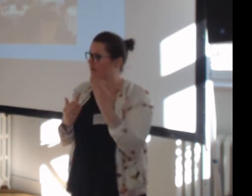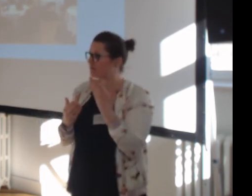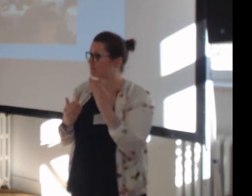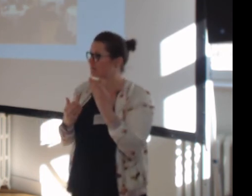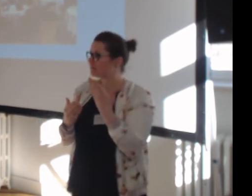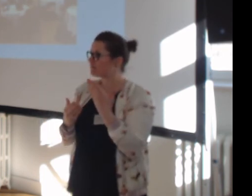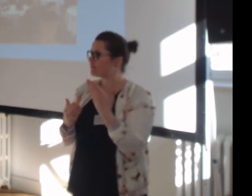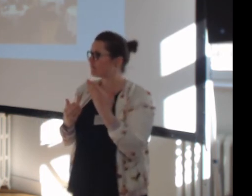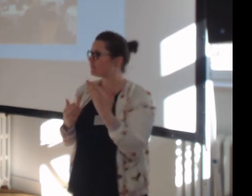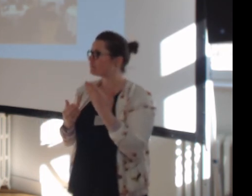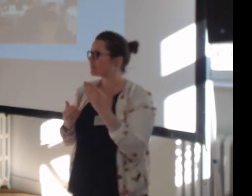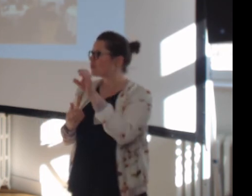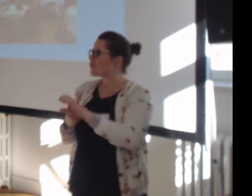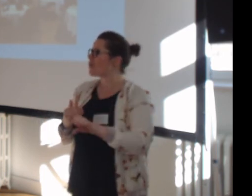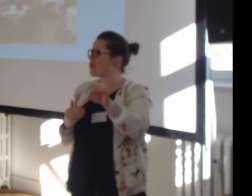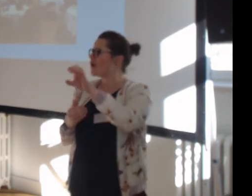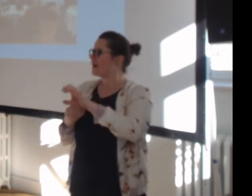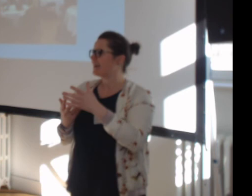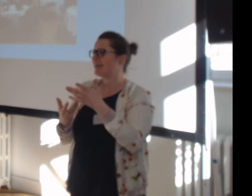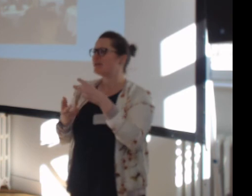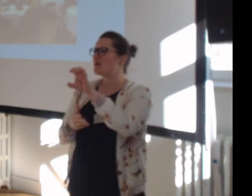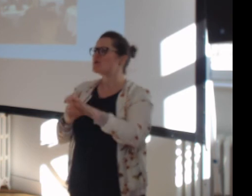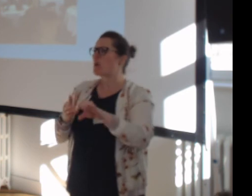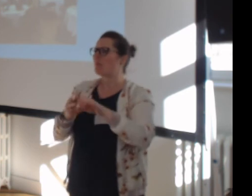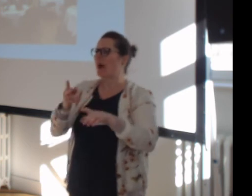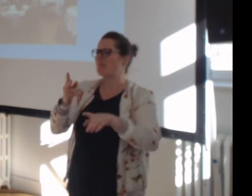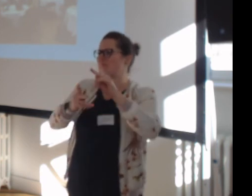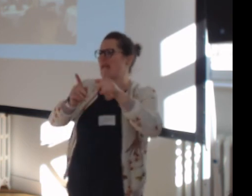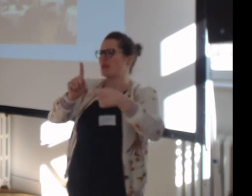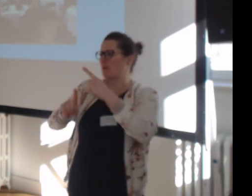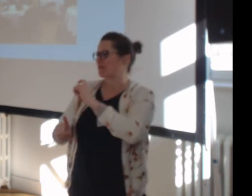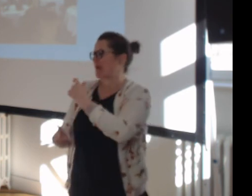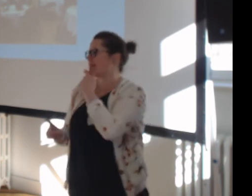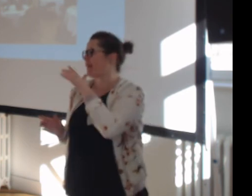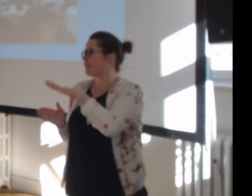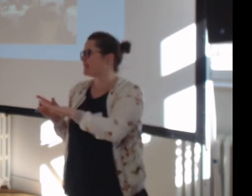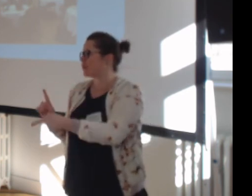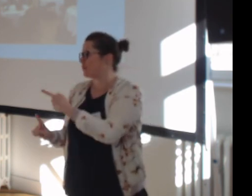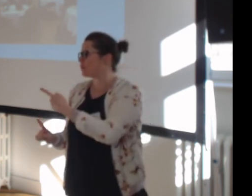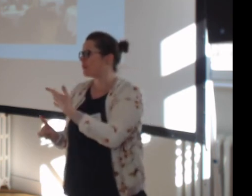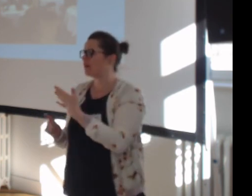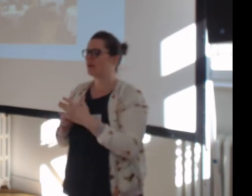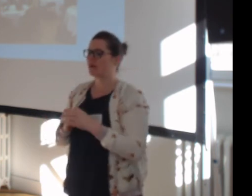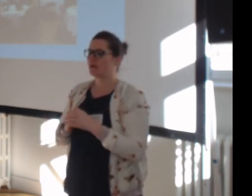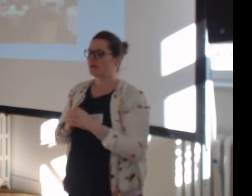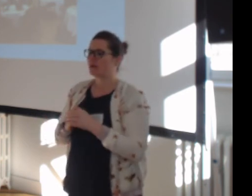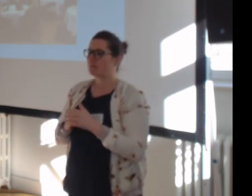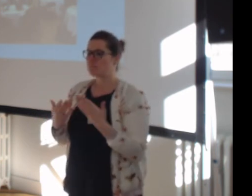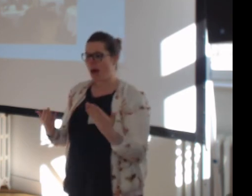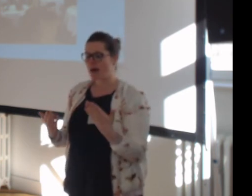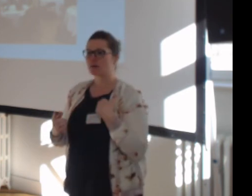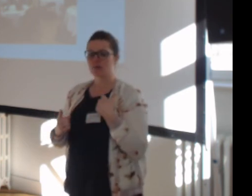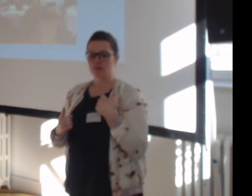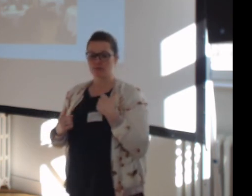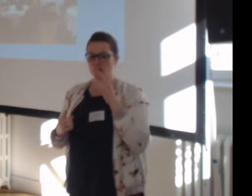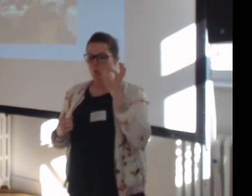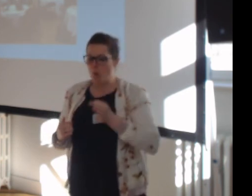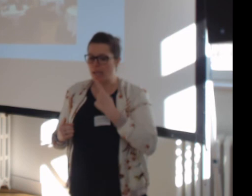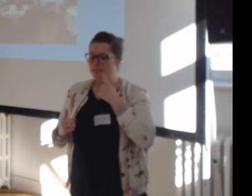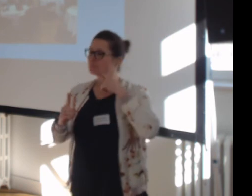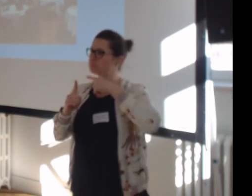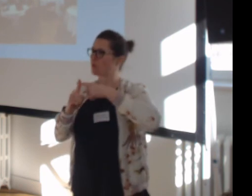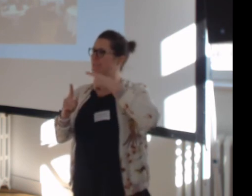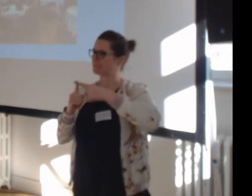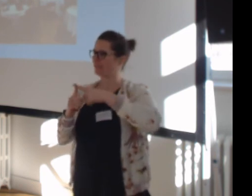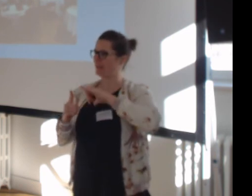in continental Europe, less common I'm afraid in England. And so it was seen as a very positive thing to have the